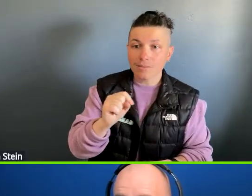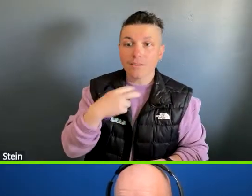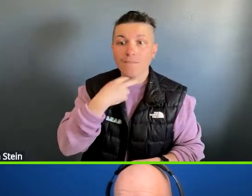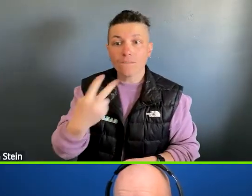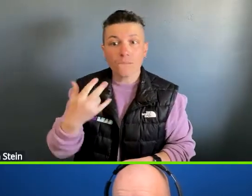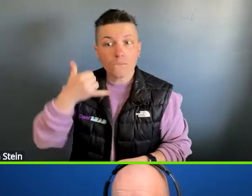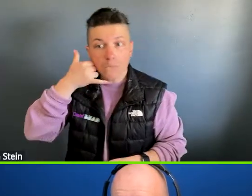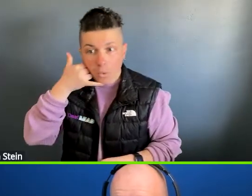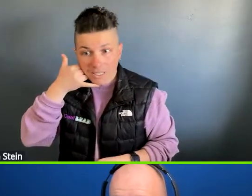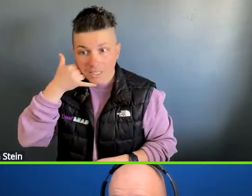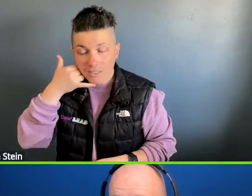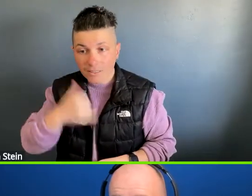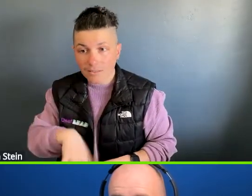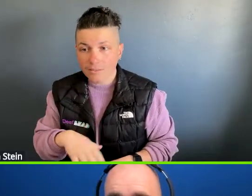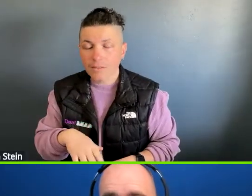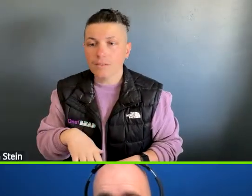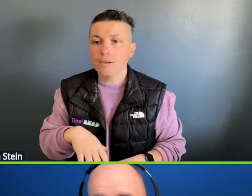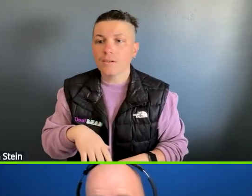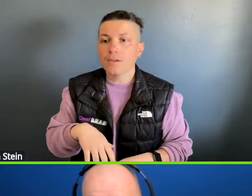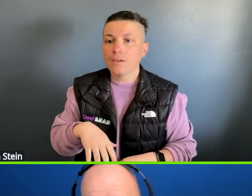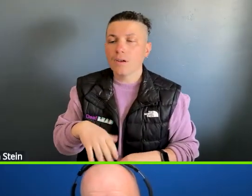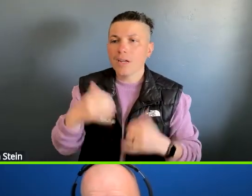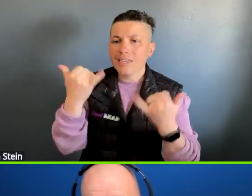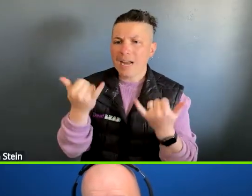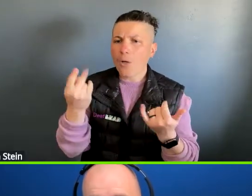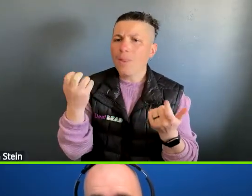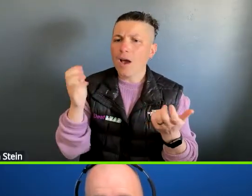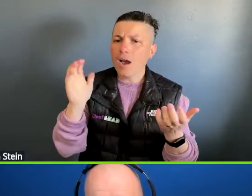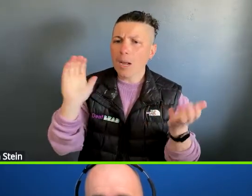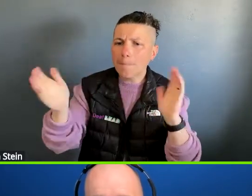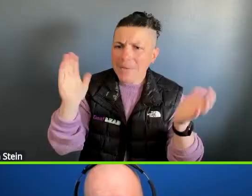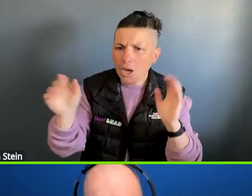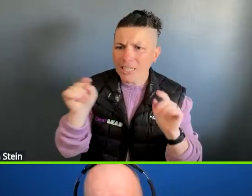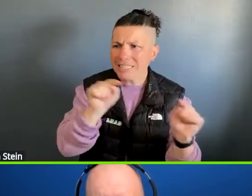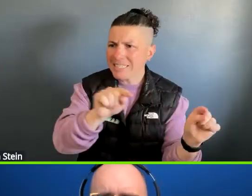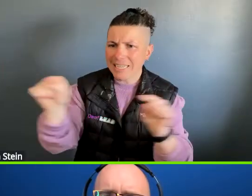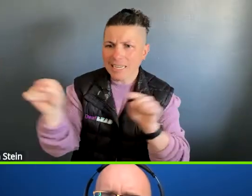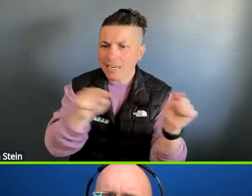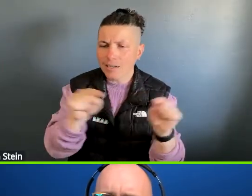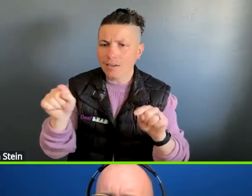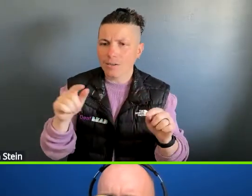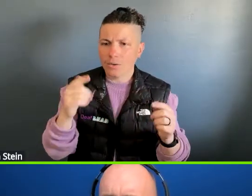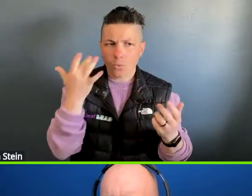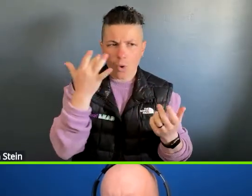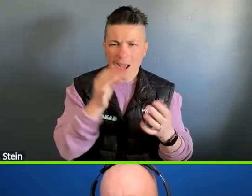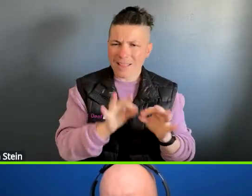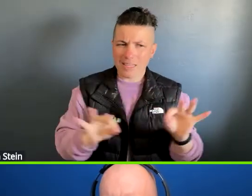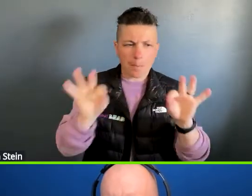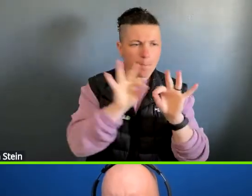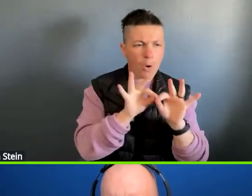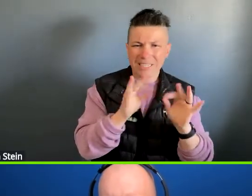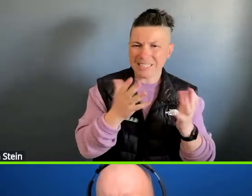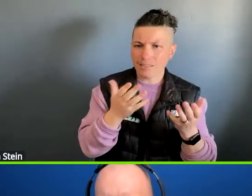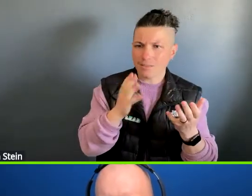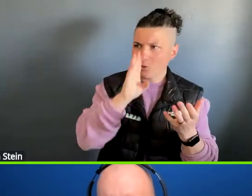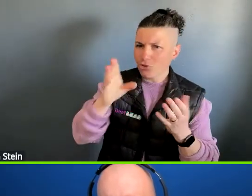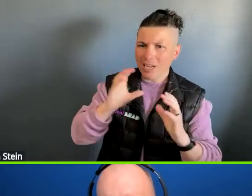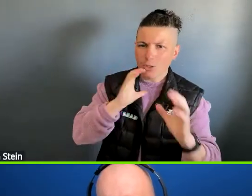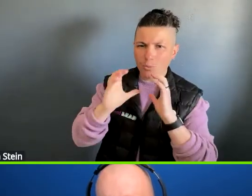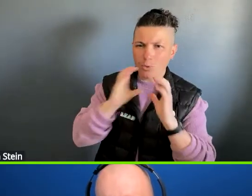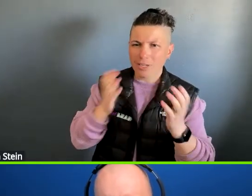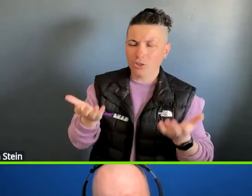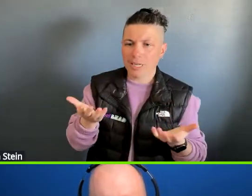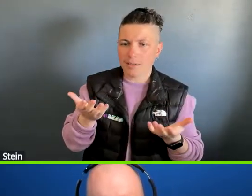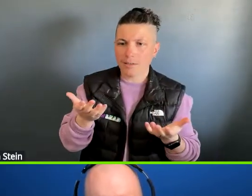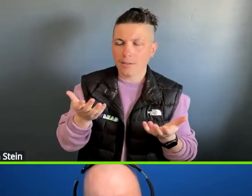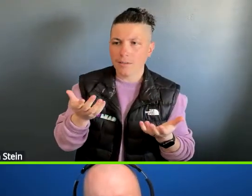and text, as well as voice, uh, phone calls. So comparing all of those methods of